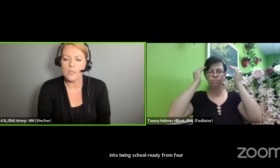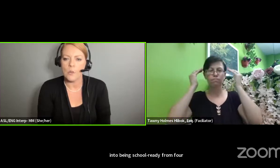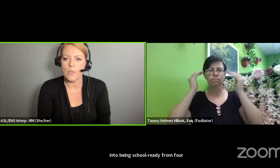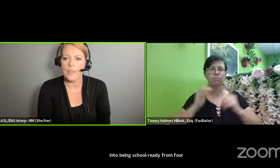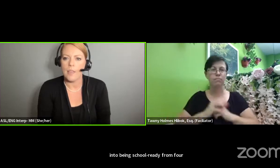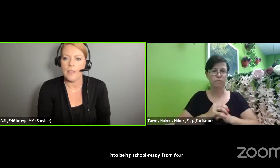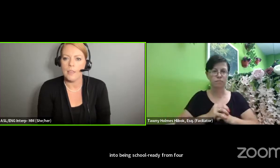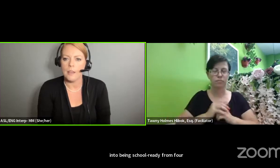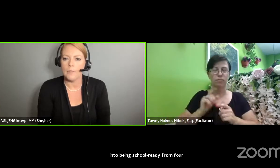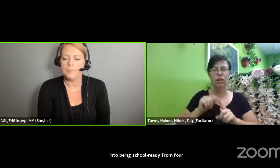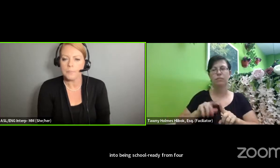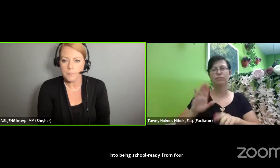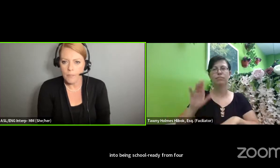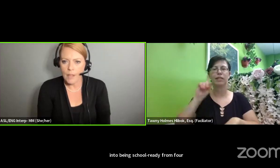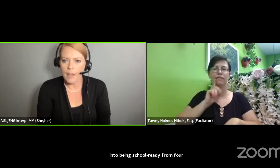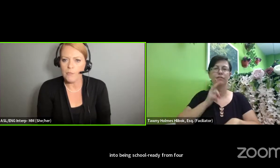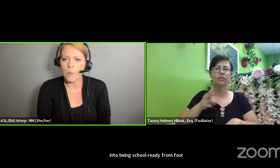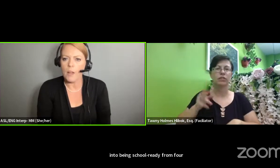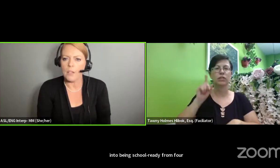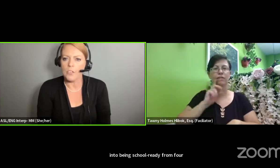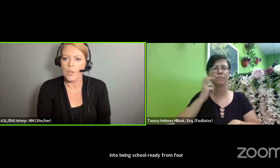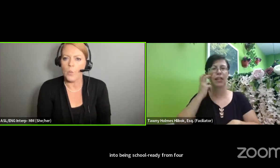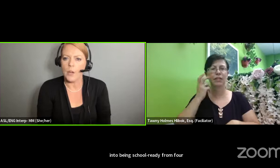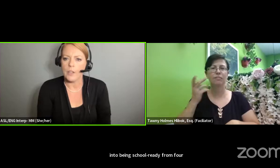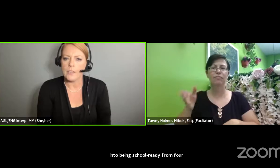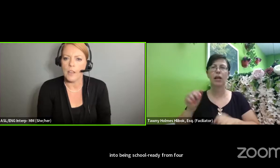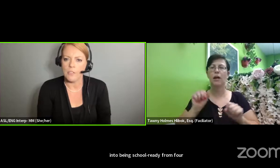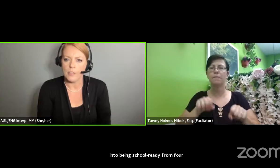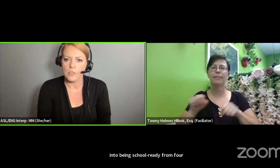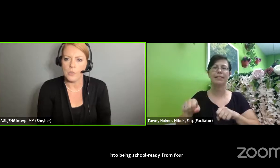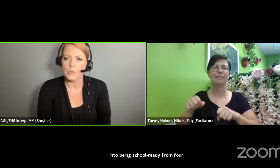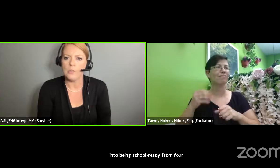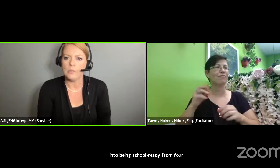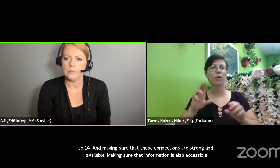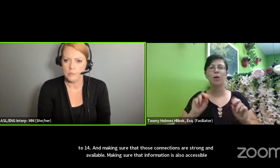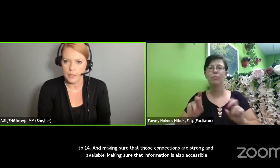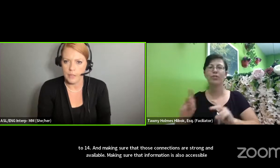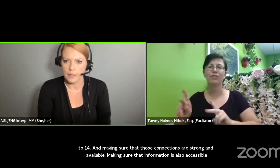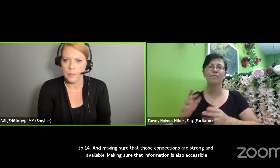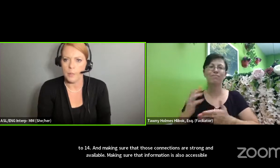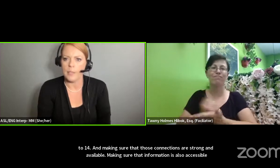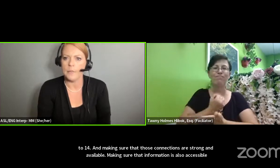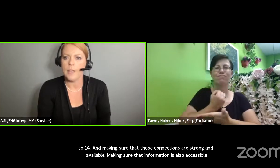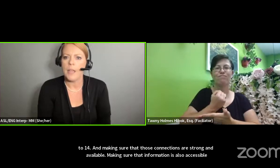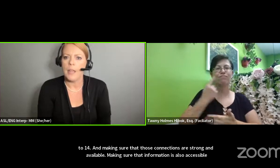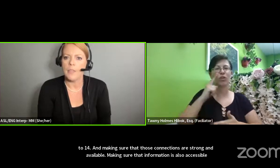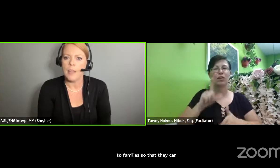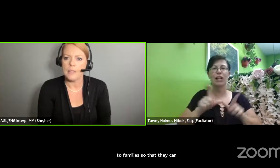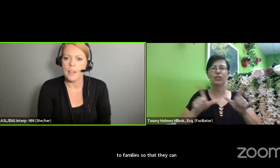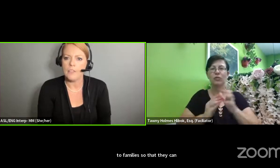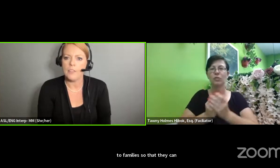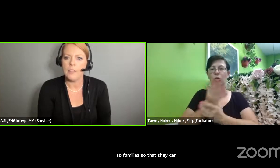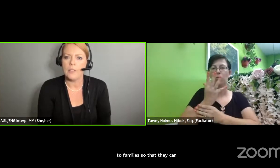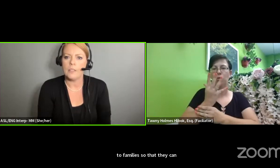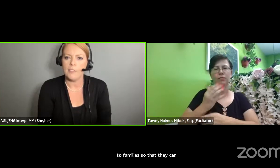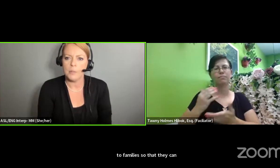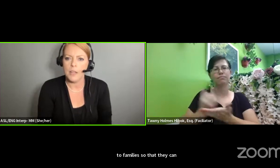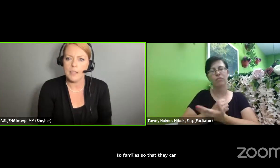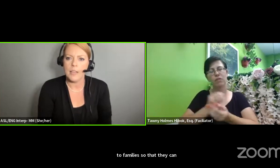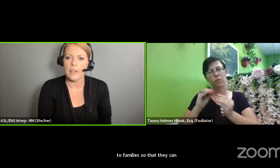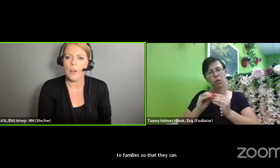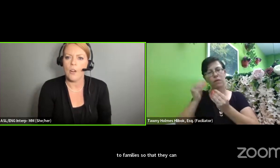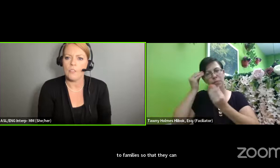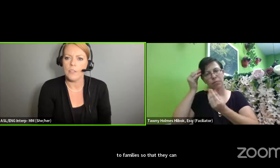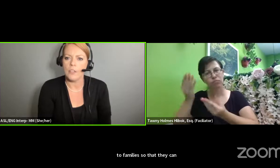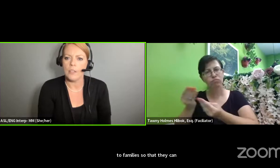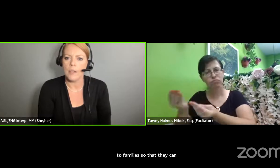families so that they can have more knowledge and awareness of issues in the community, and that